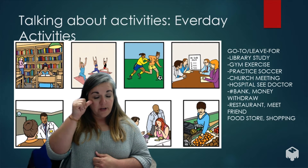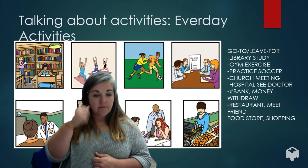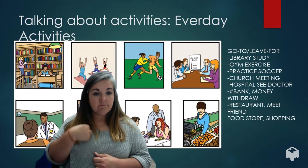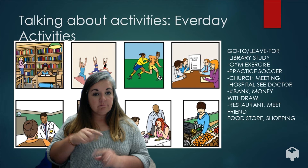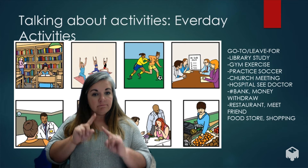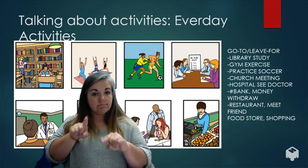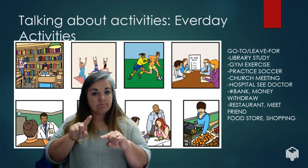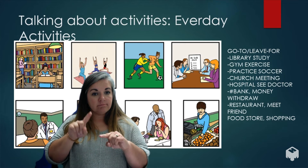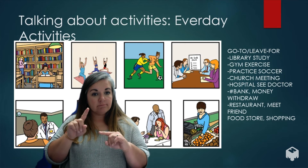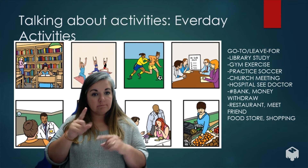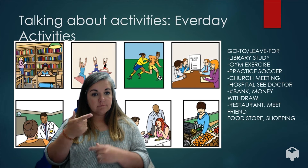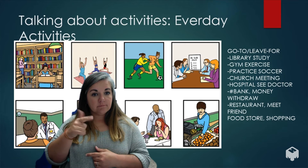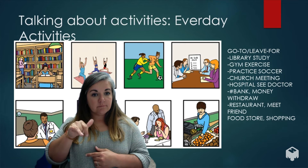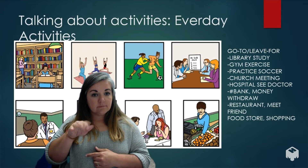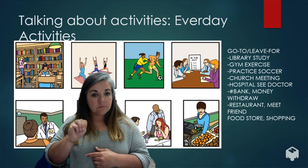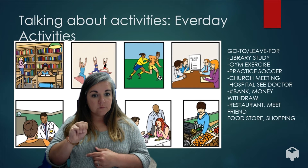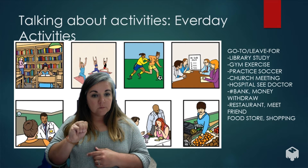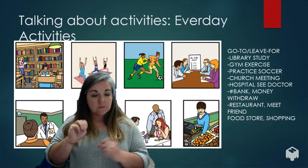yesterday.